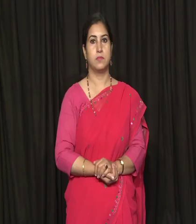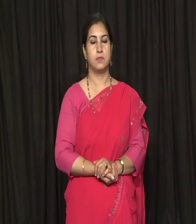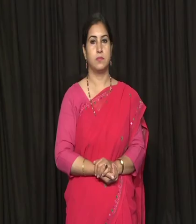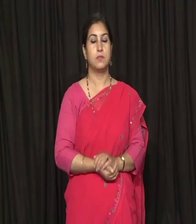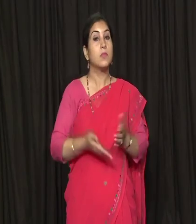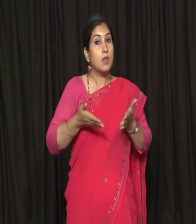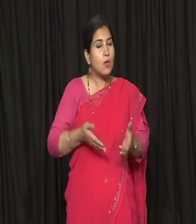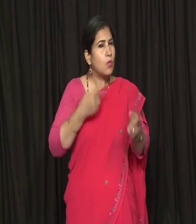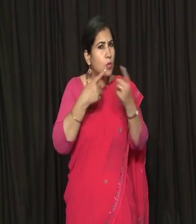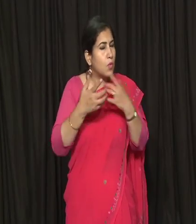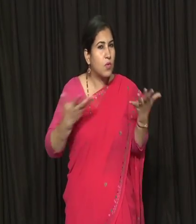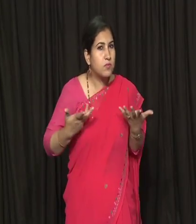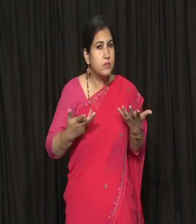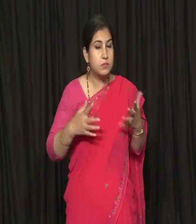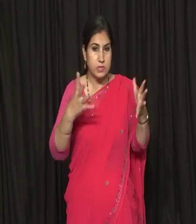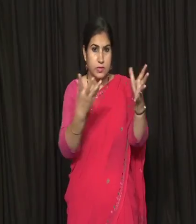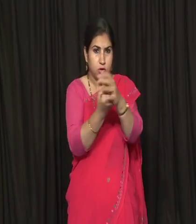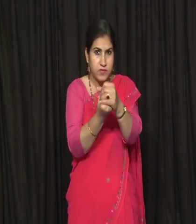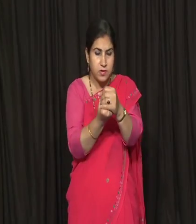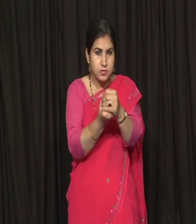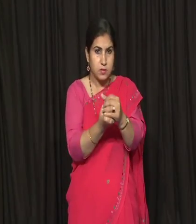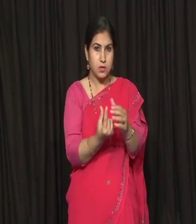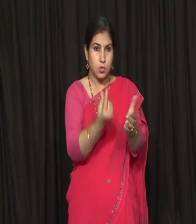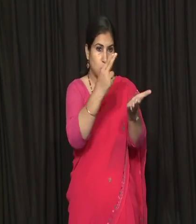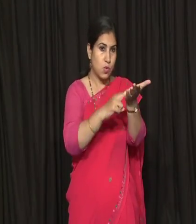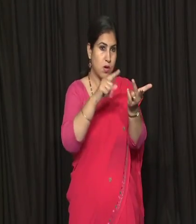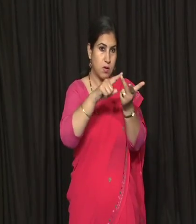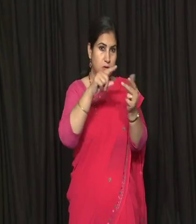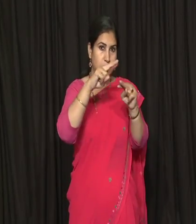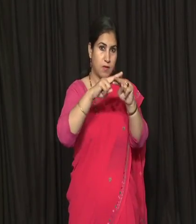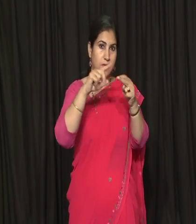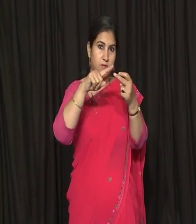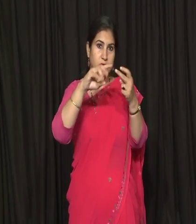We will now study about the unification of 2 European countries,